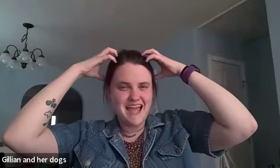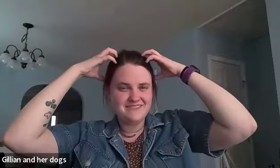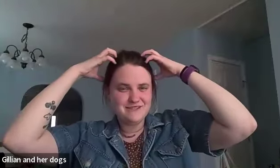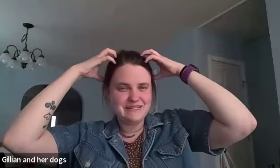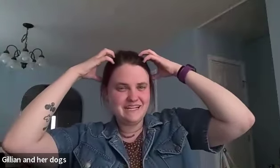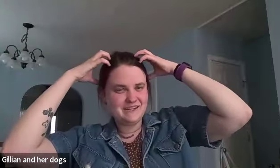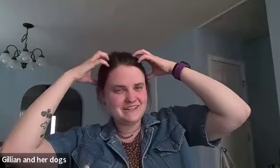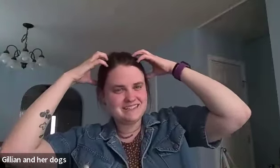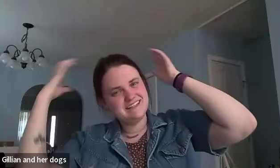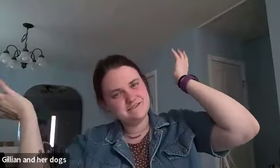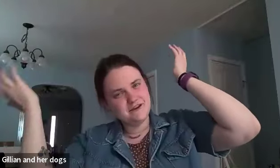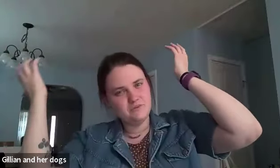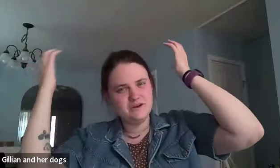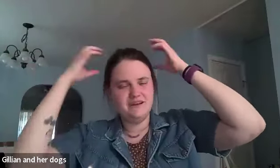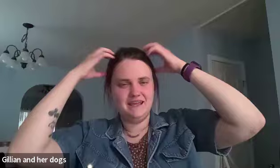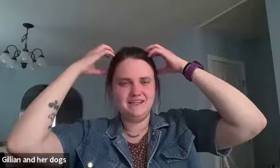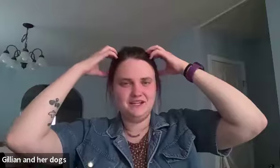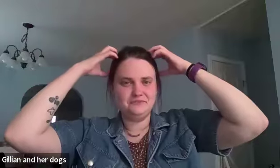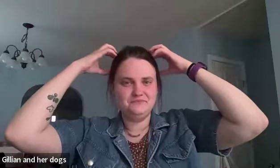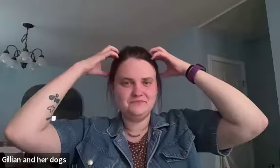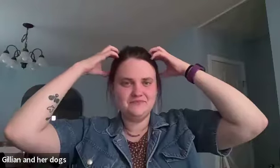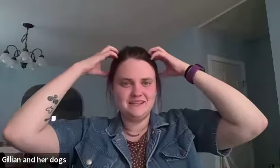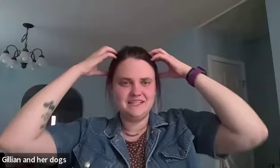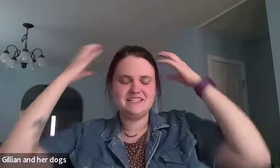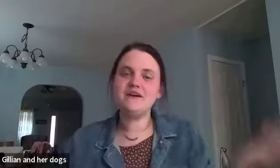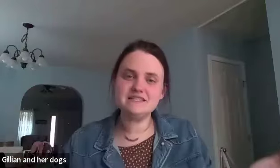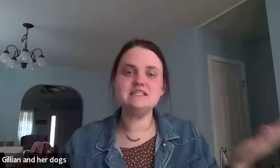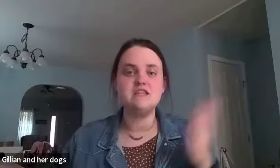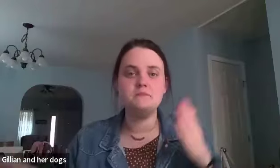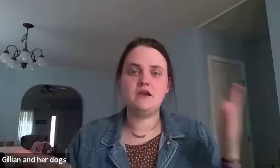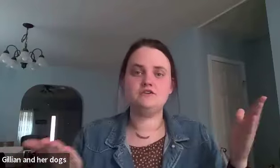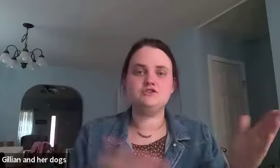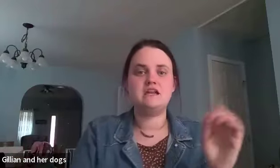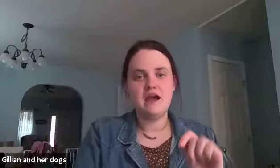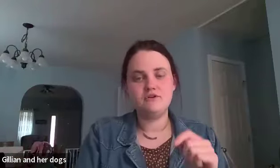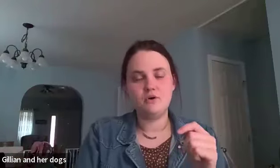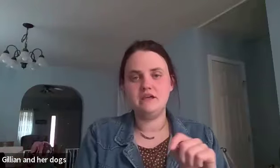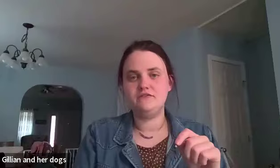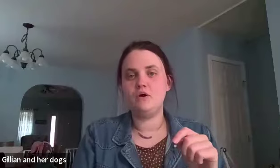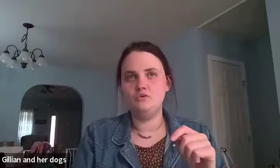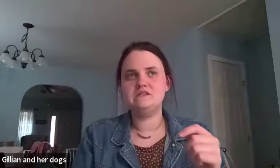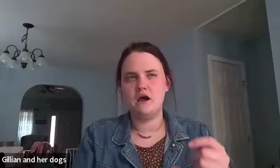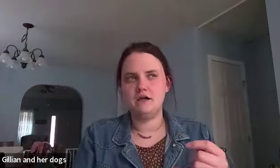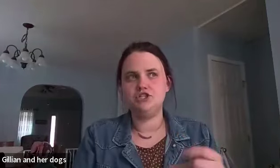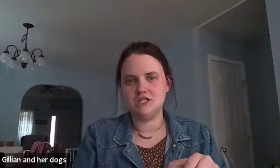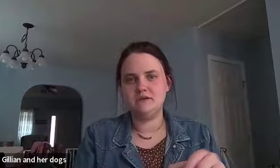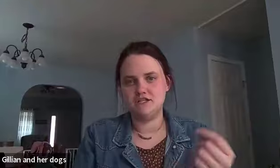to add this one here because I think it's a fun one, and it's fun to see some characters that get their own sign just because